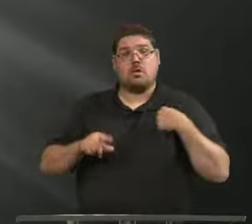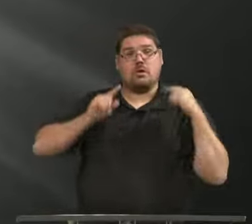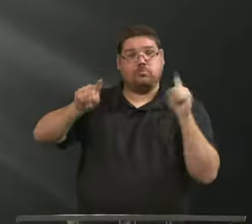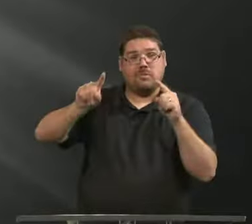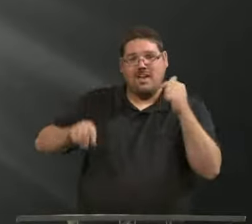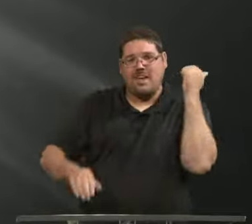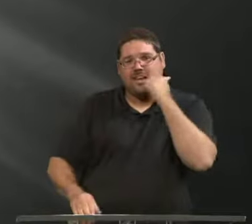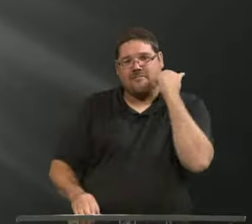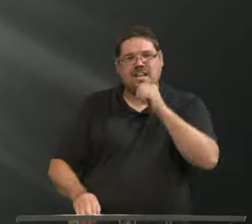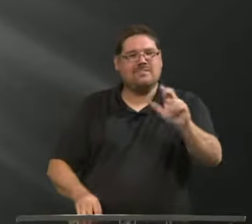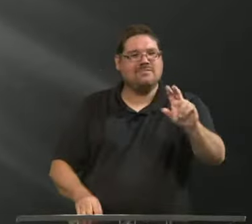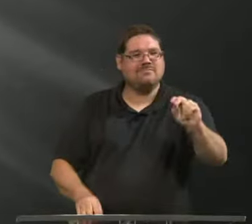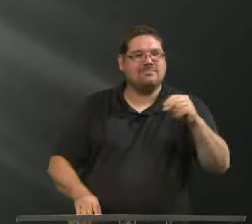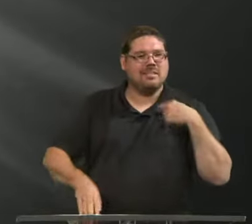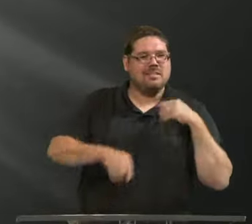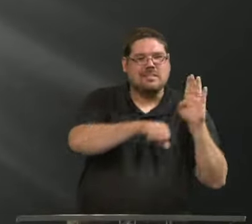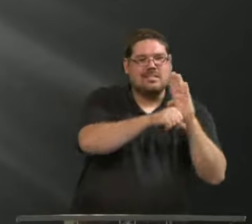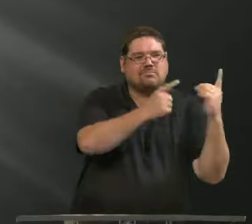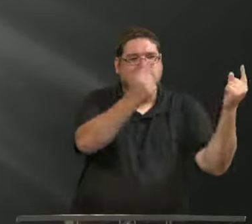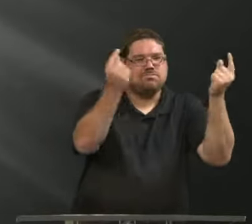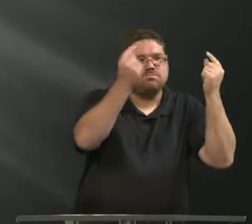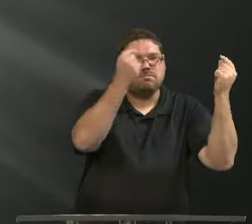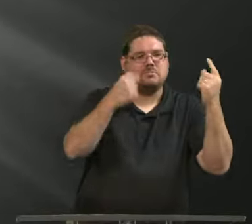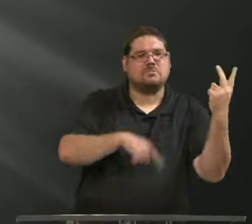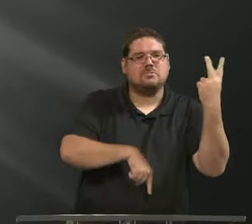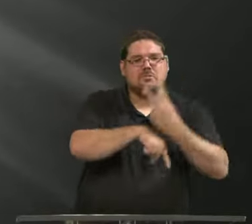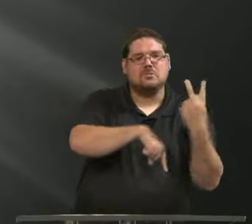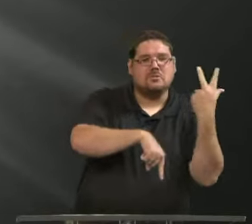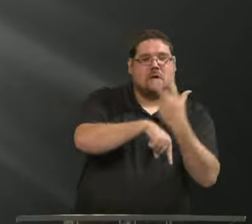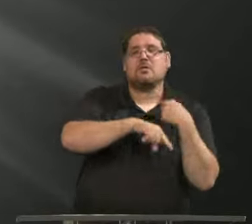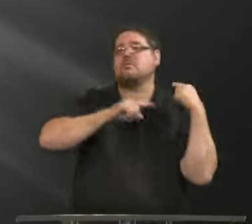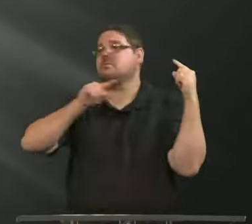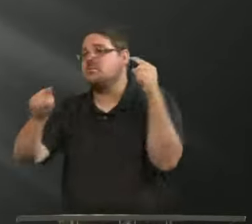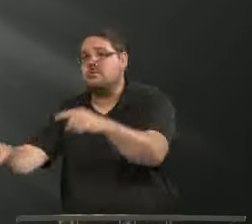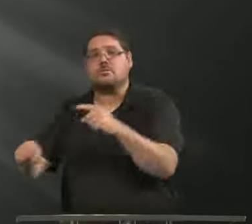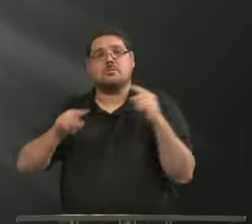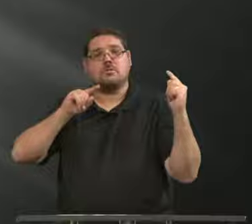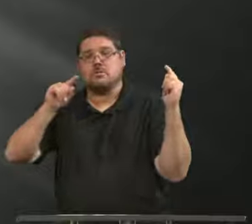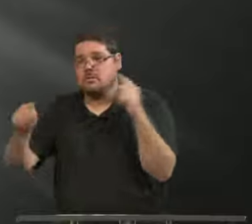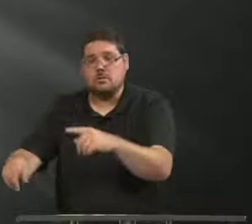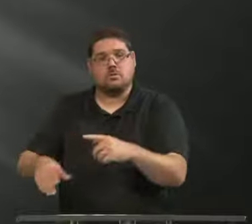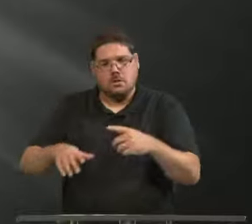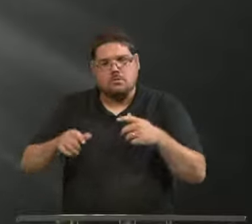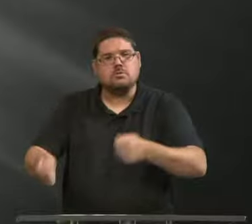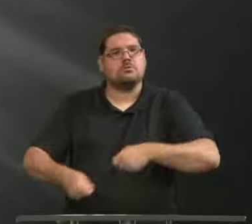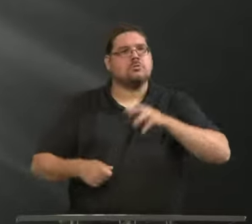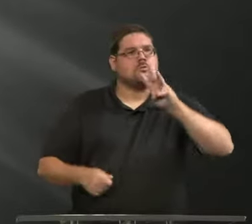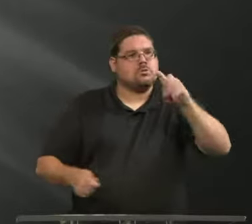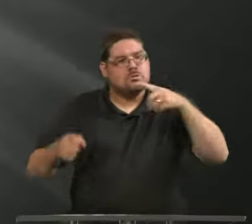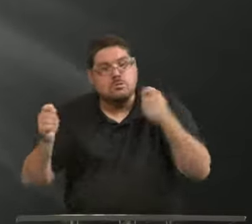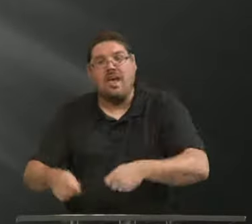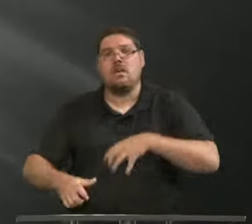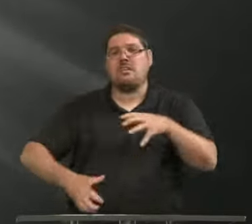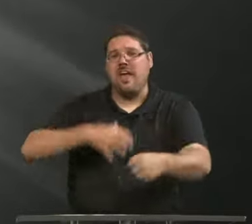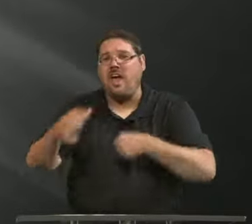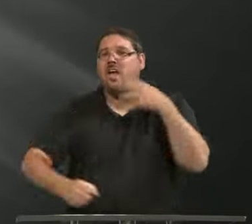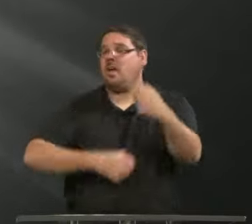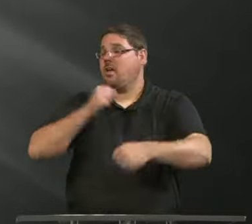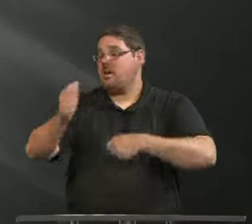feet. Nice area. But because it wasn't near my home, I wouldn't go there every day. I went there every 2 or 3 days. And